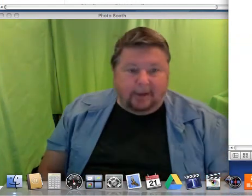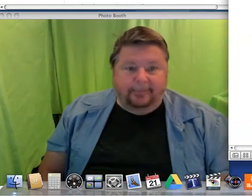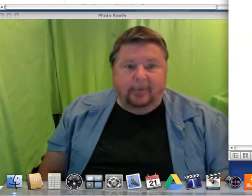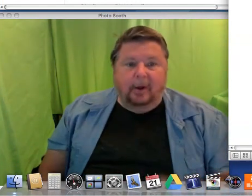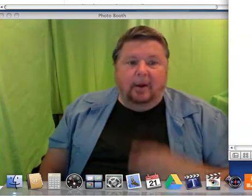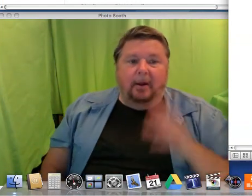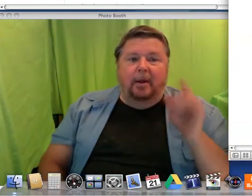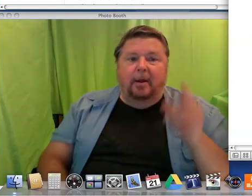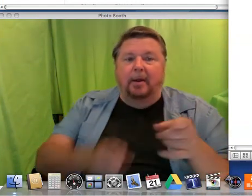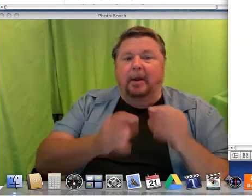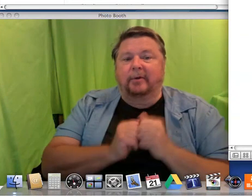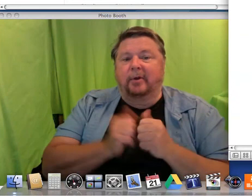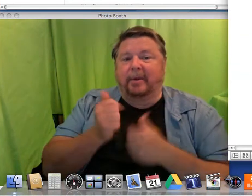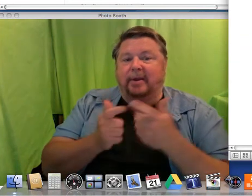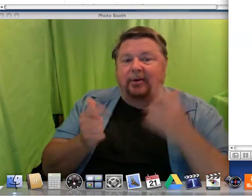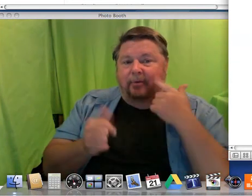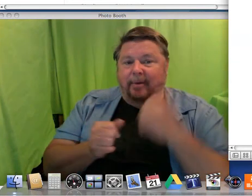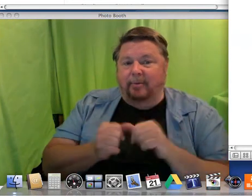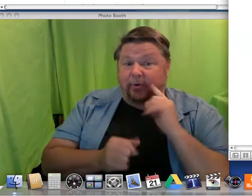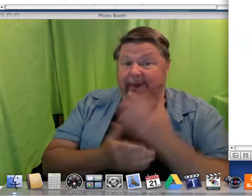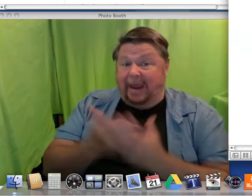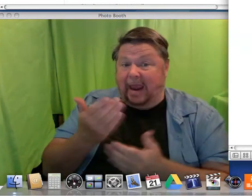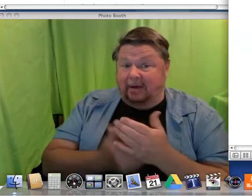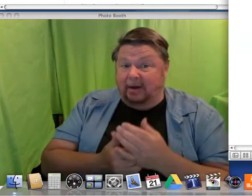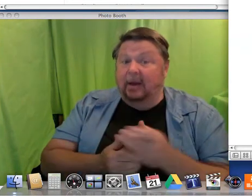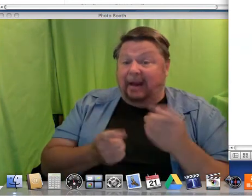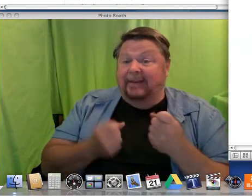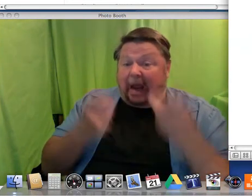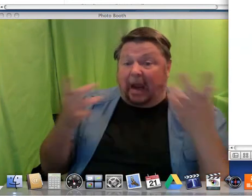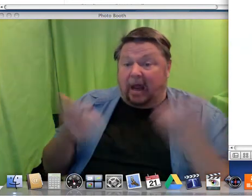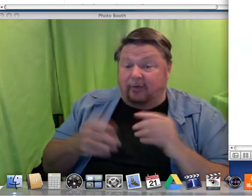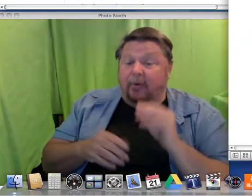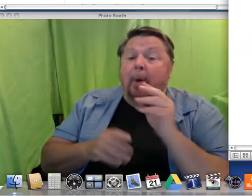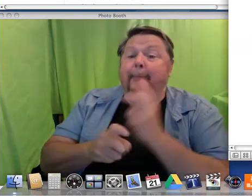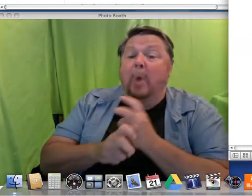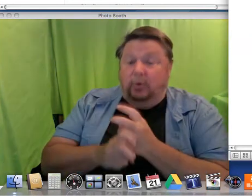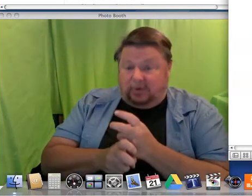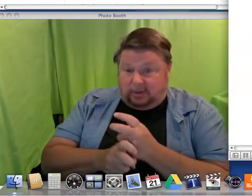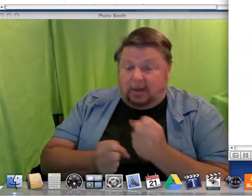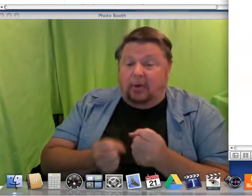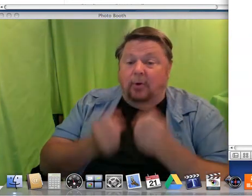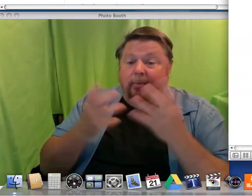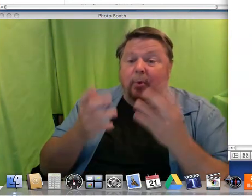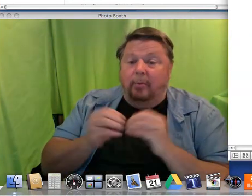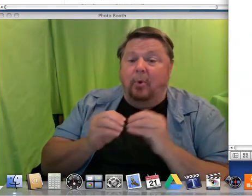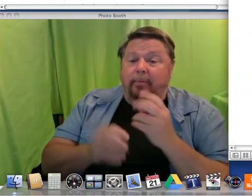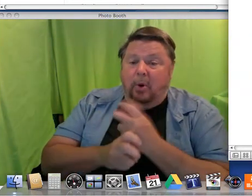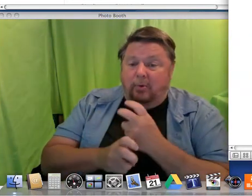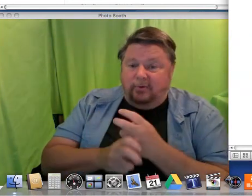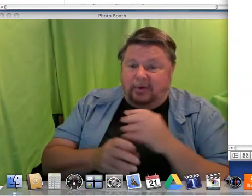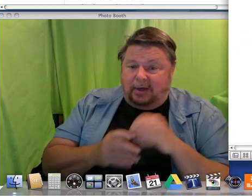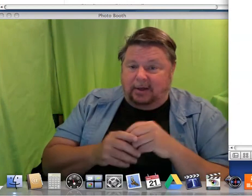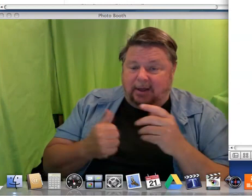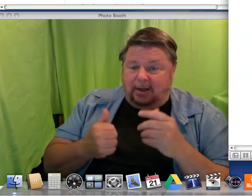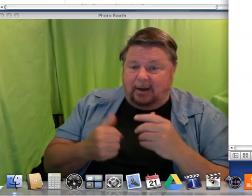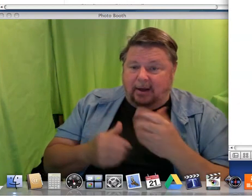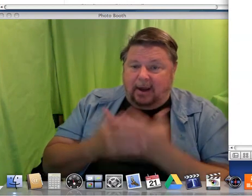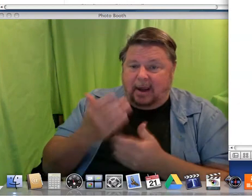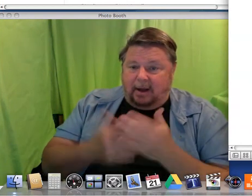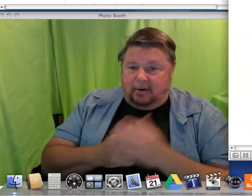Okay? And so the big thing to remember for the hand, it's got a lot of bones. There are more bones in